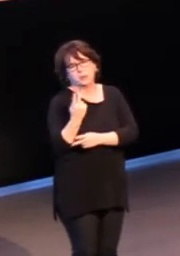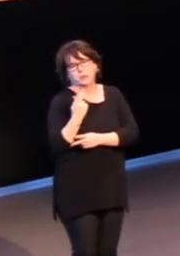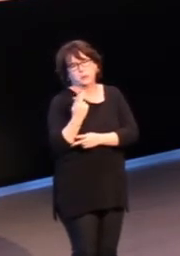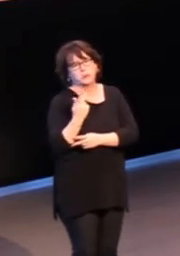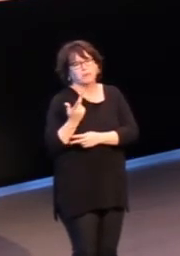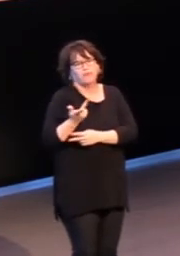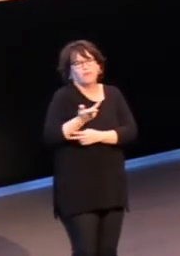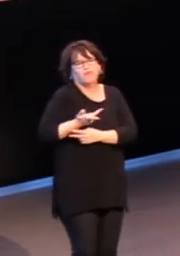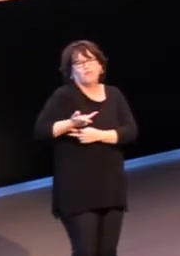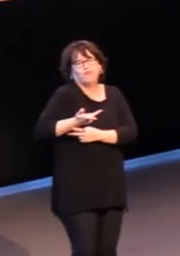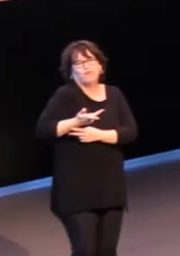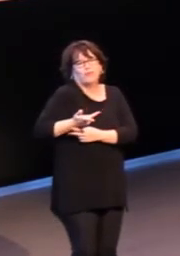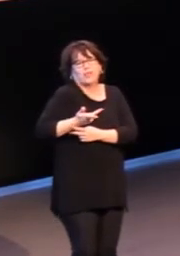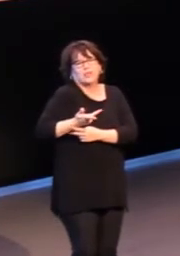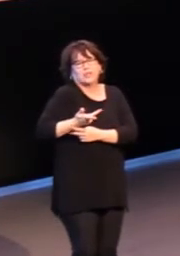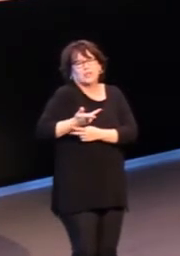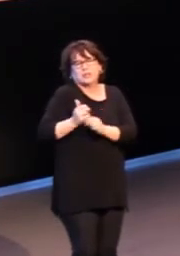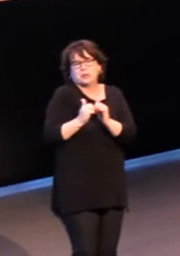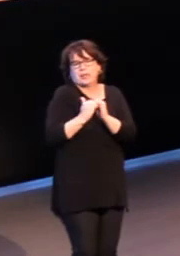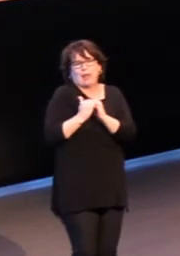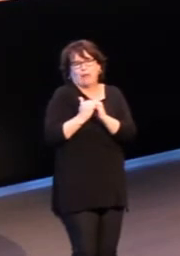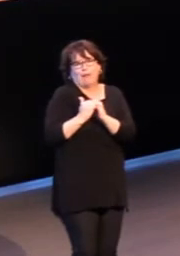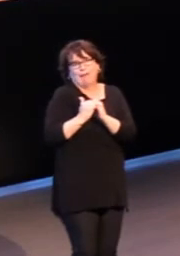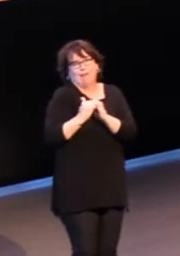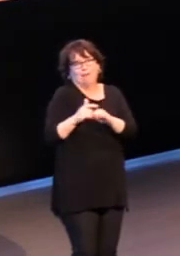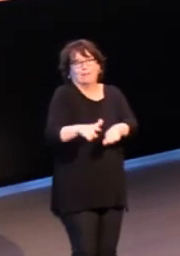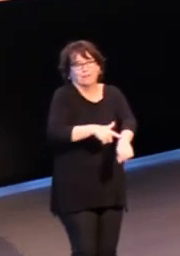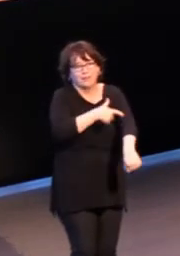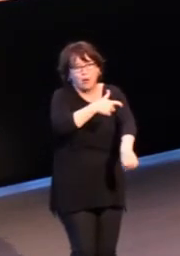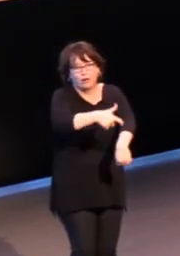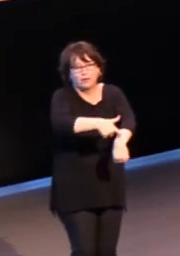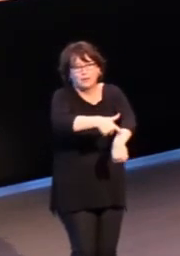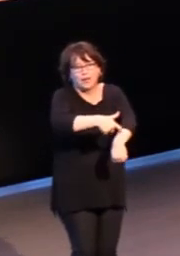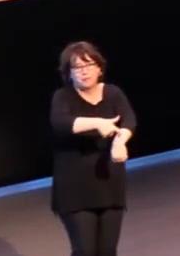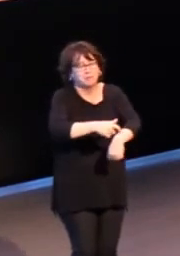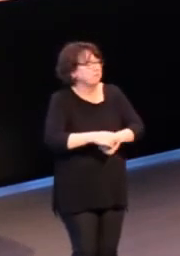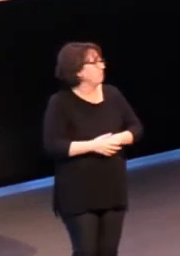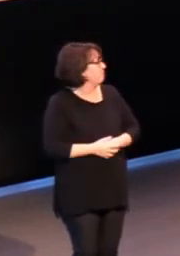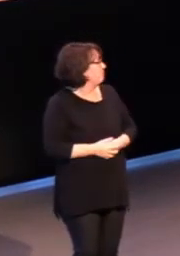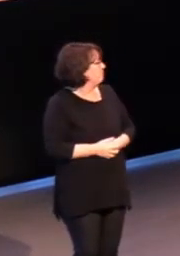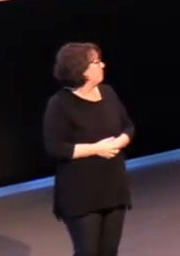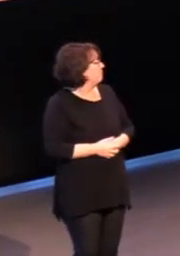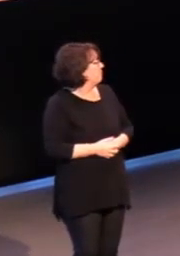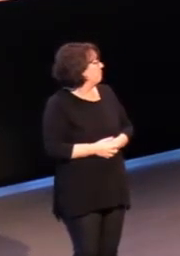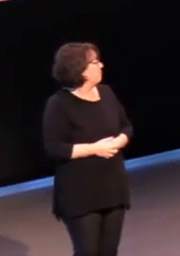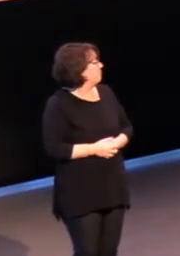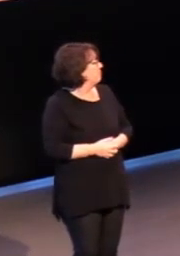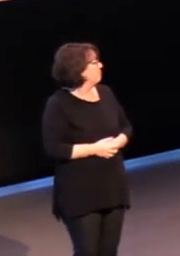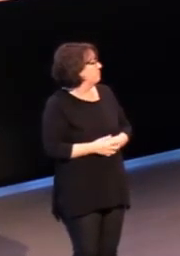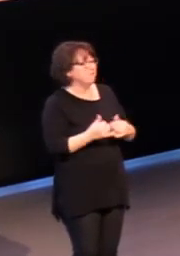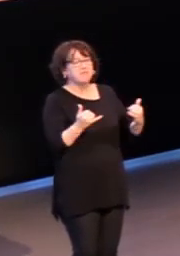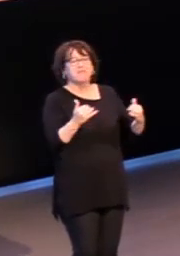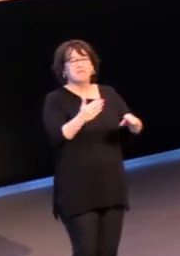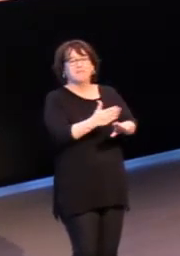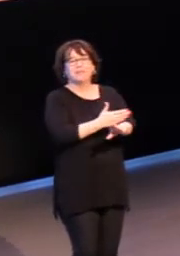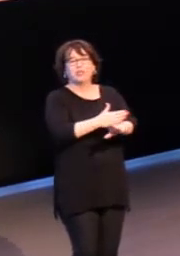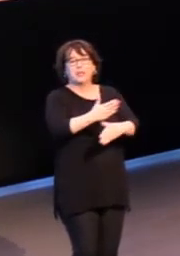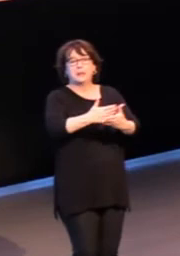me for a long time. And for a deep time to share in this music.